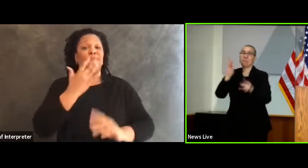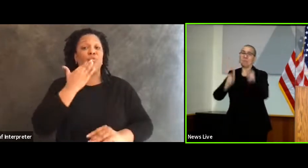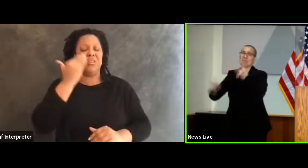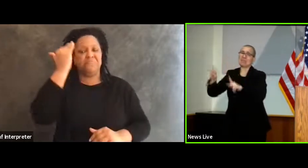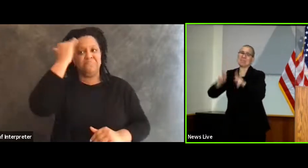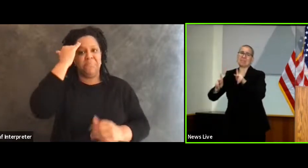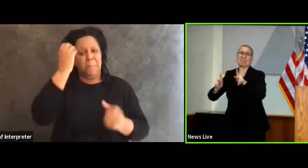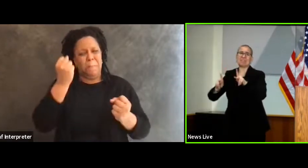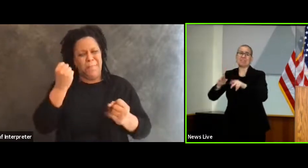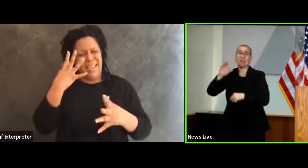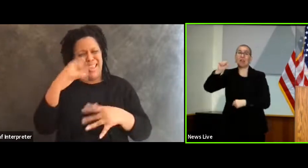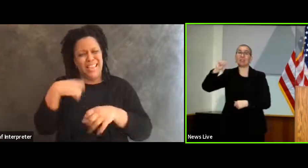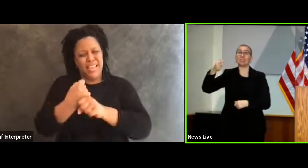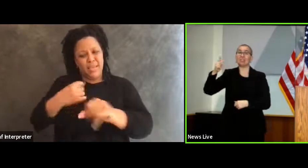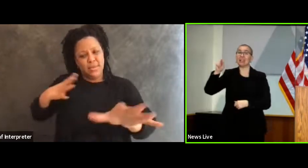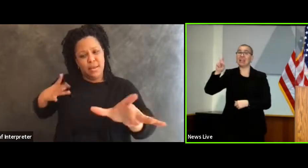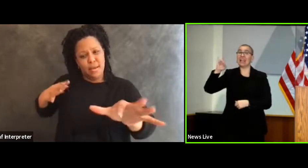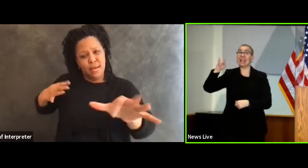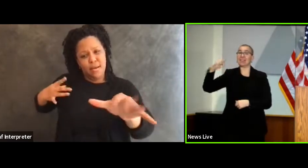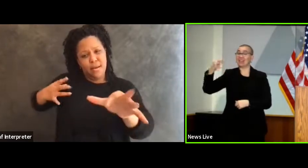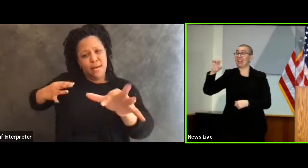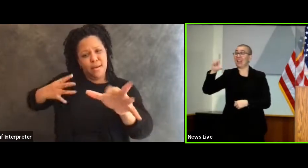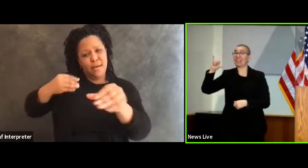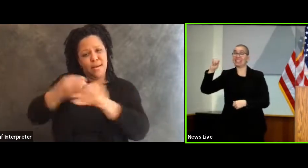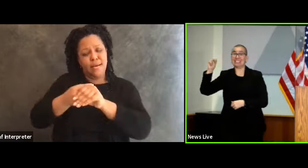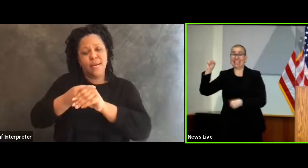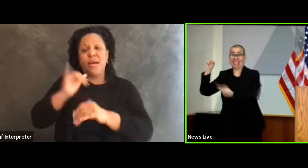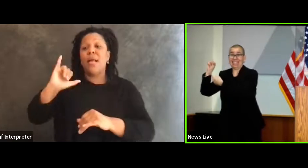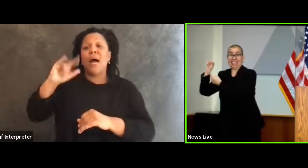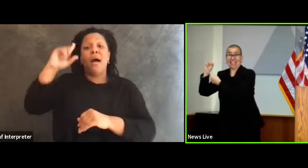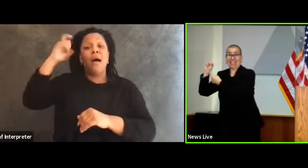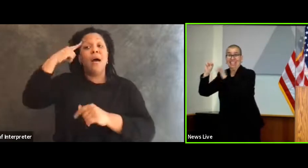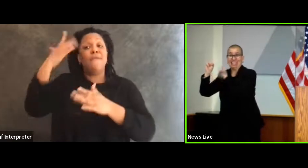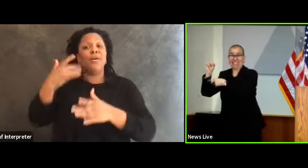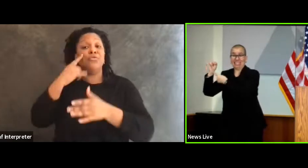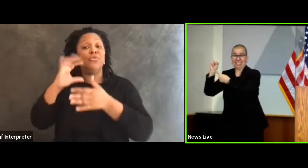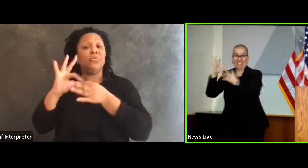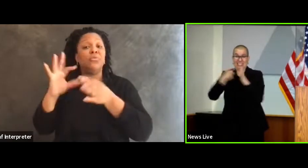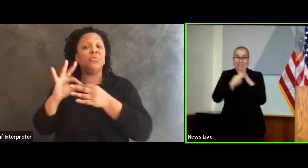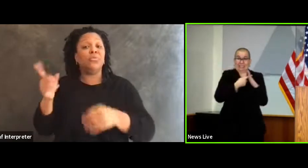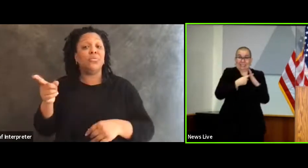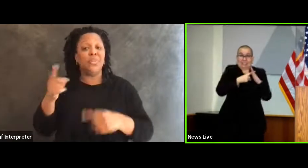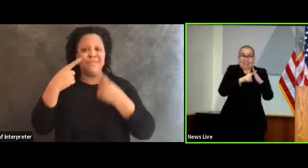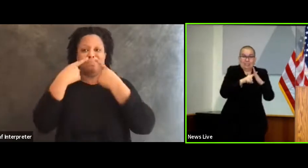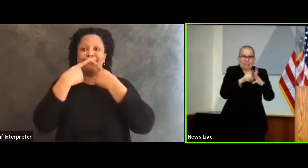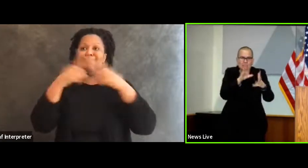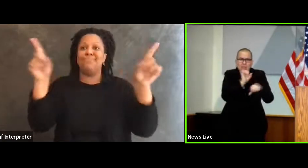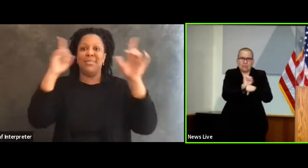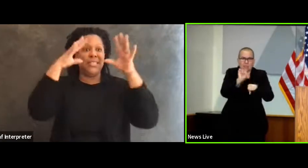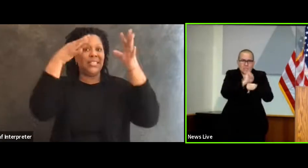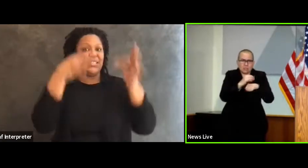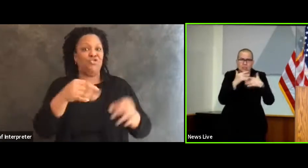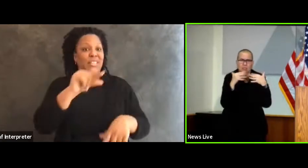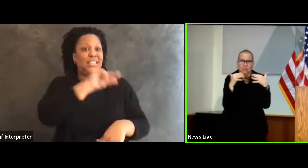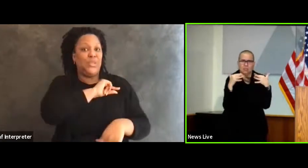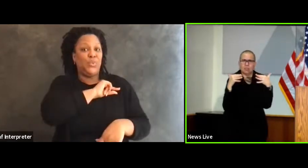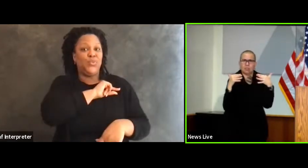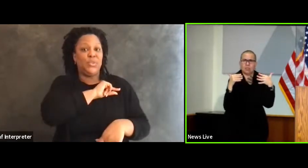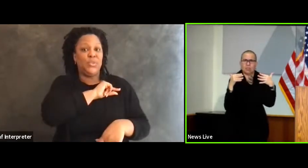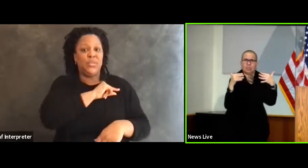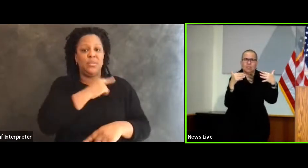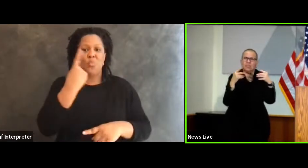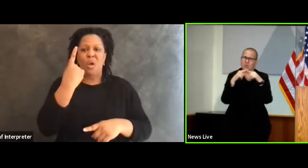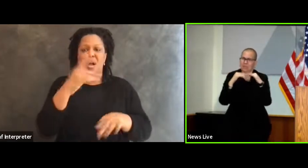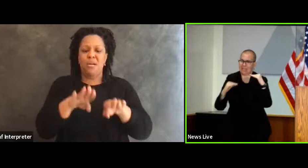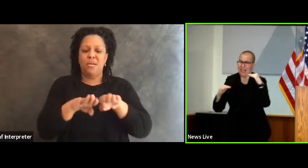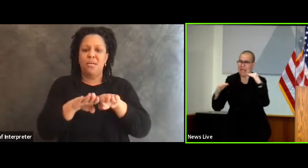a step towards accountability, but there is a lot of work to do to reach justice. In doing this work, the ball is